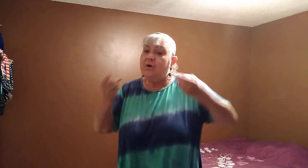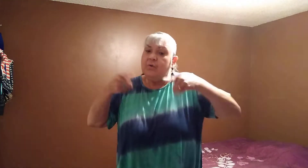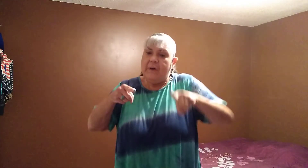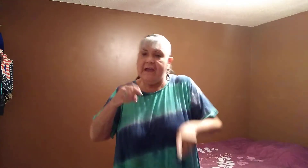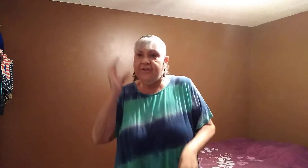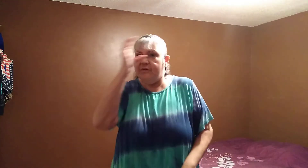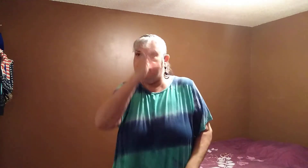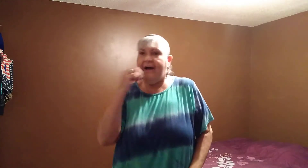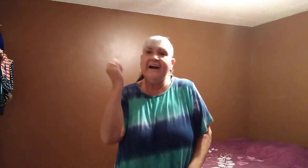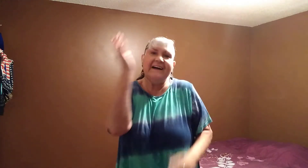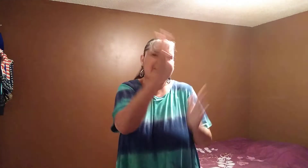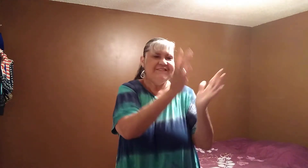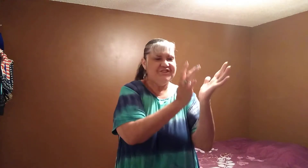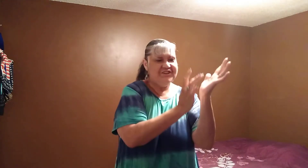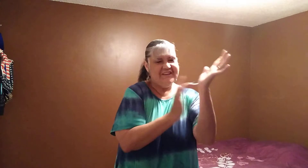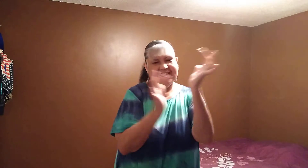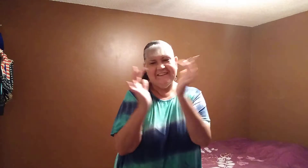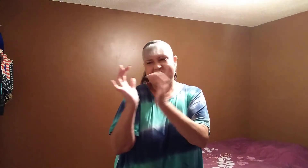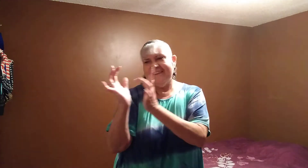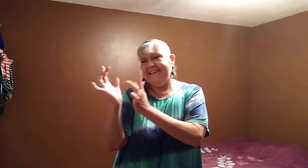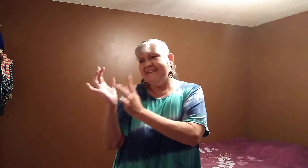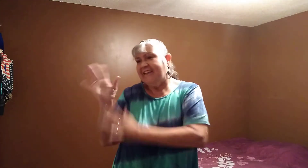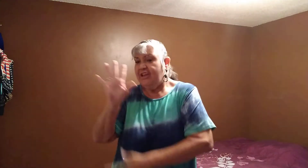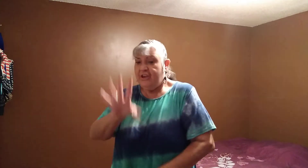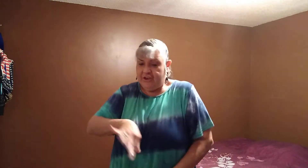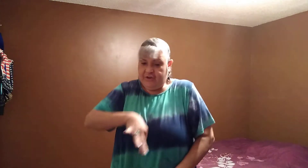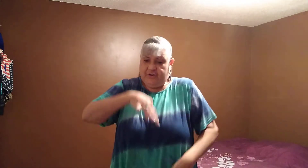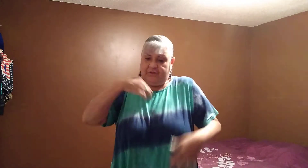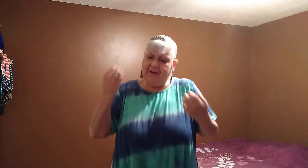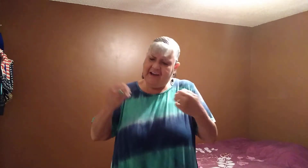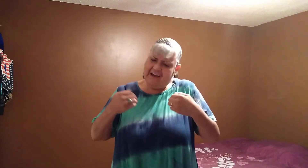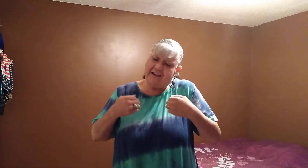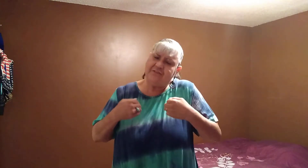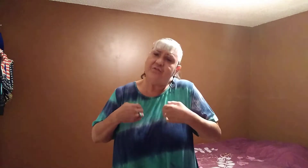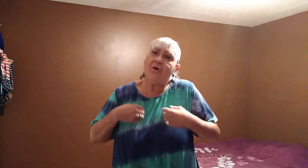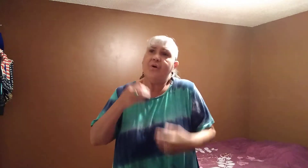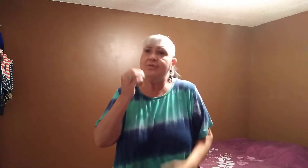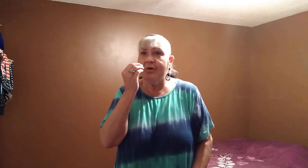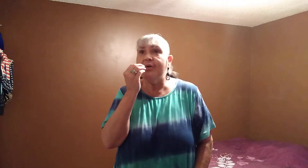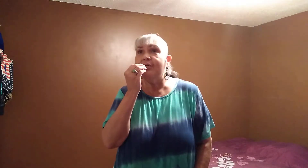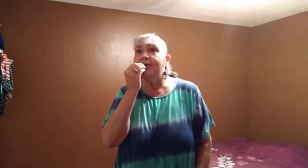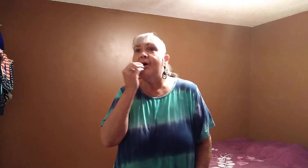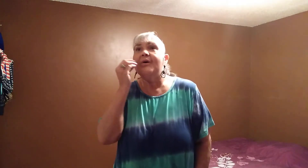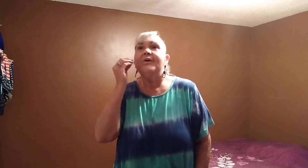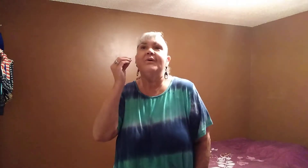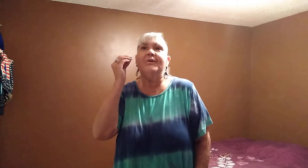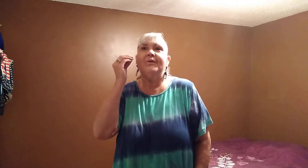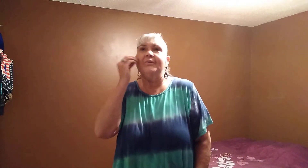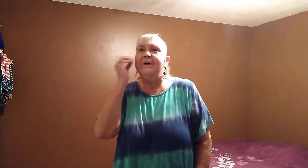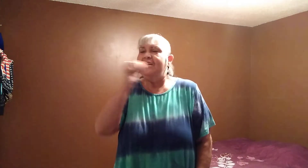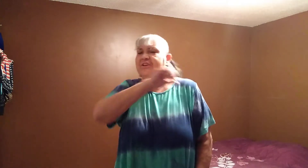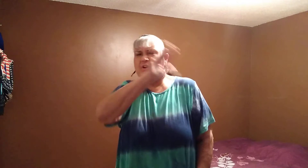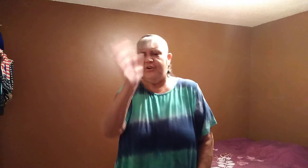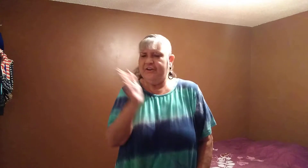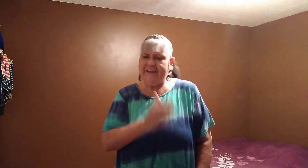When you find Jesus, you'll find your home. You're